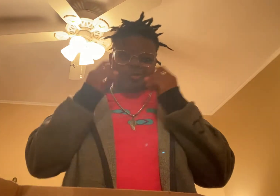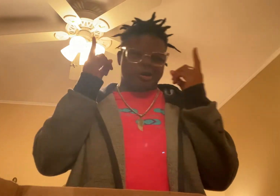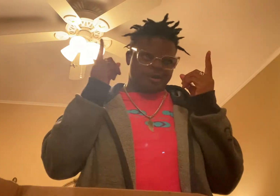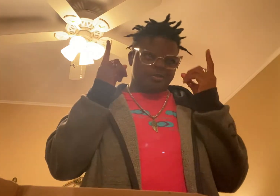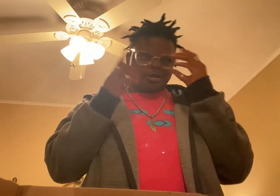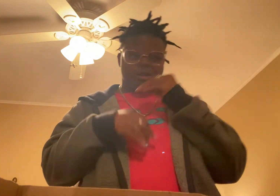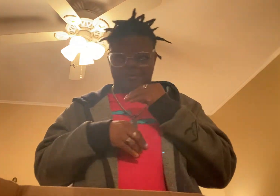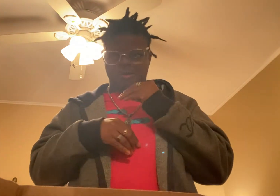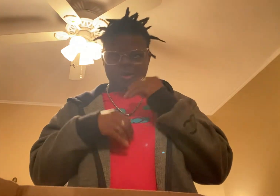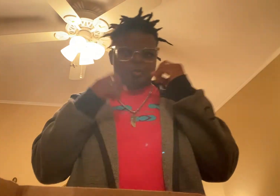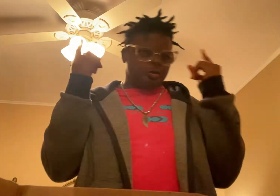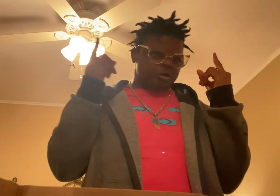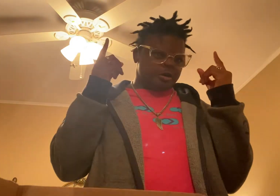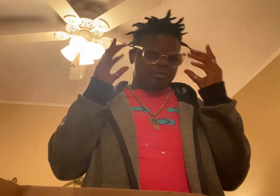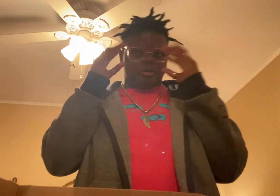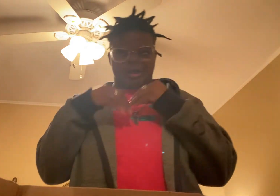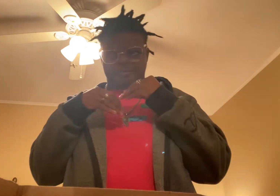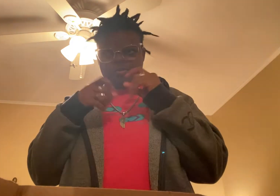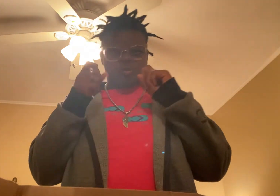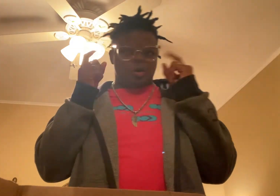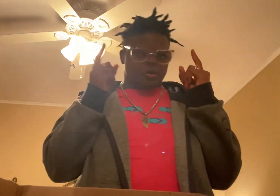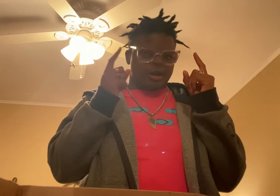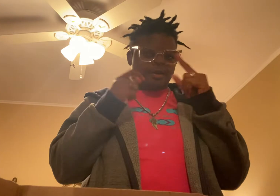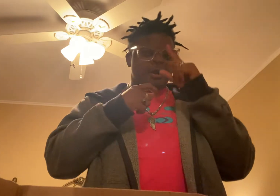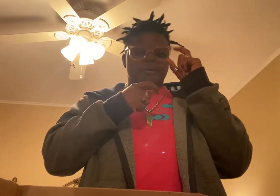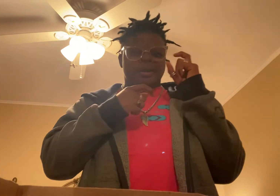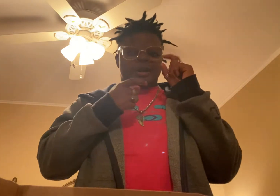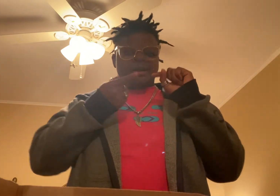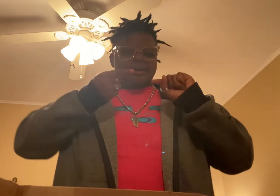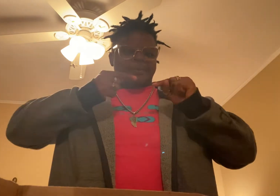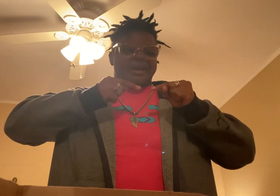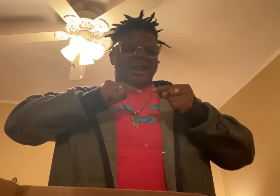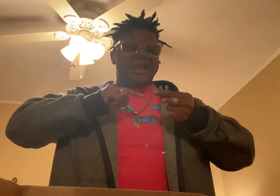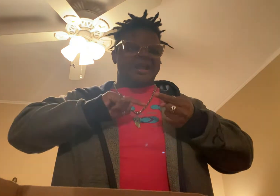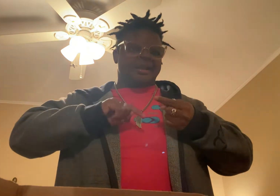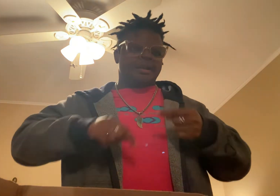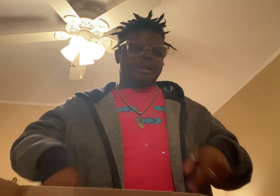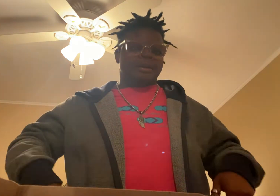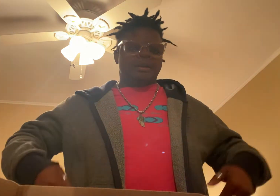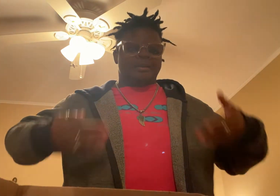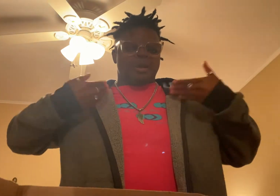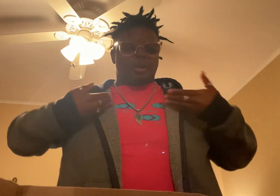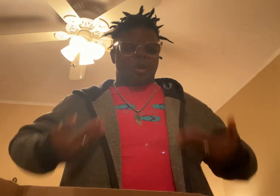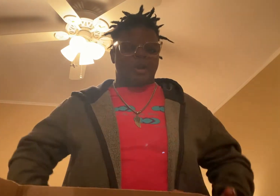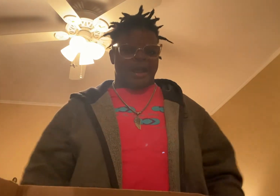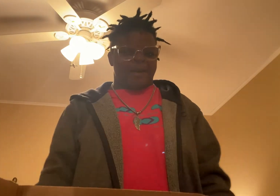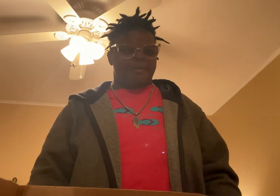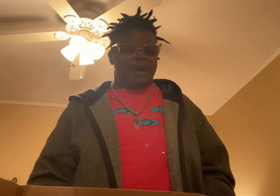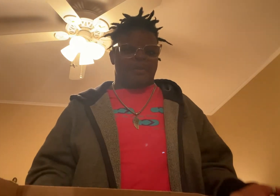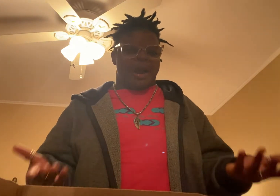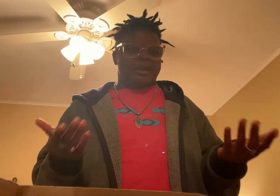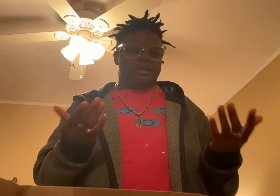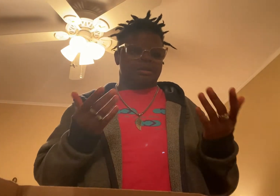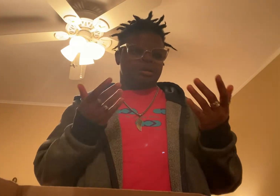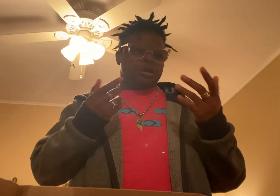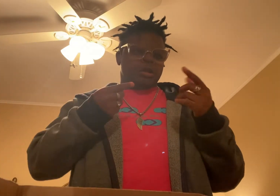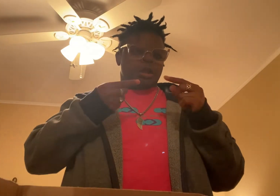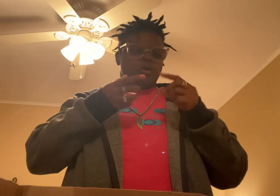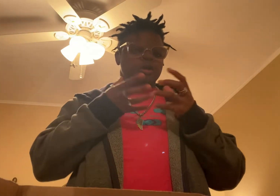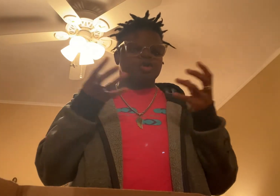up, slept, woke up, slept, woke up because of the pain on my lower half of my body. It was just too